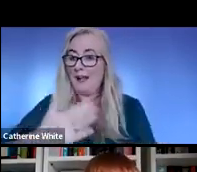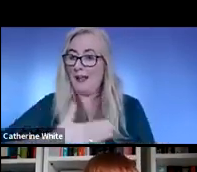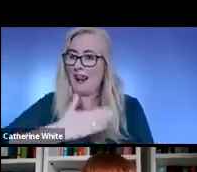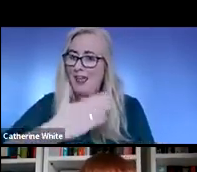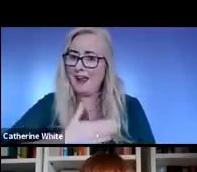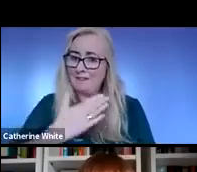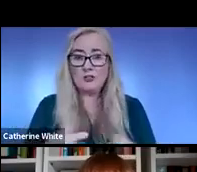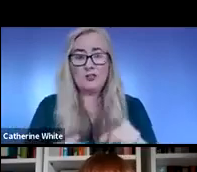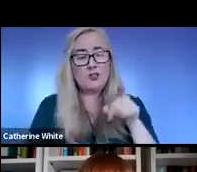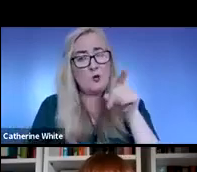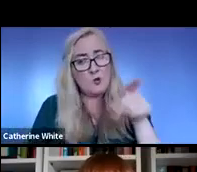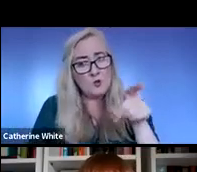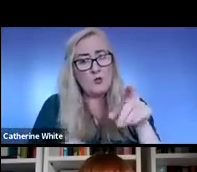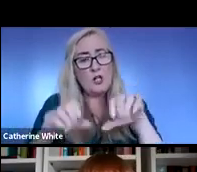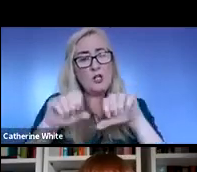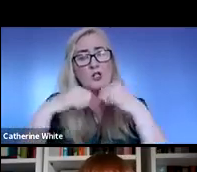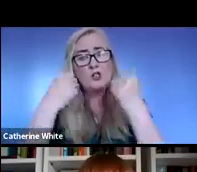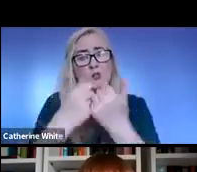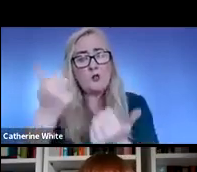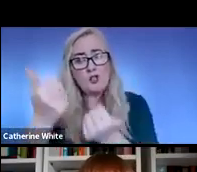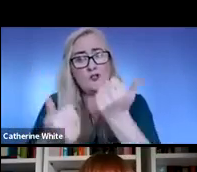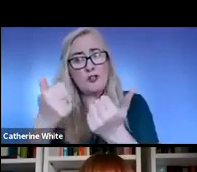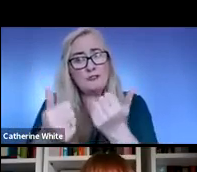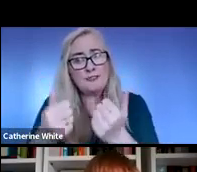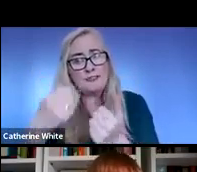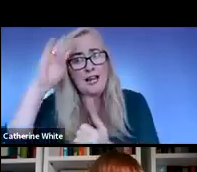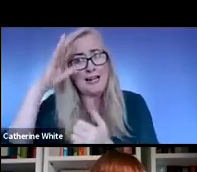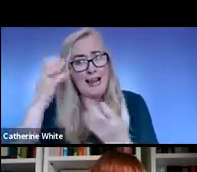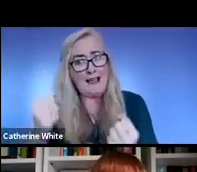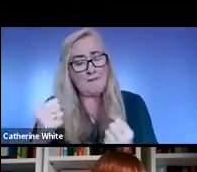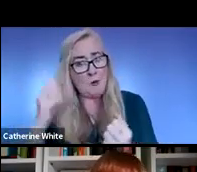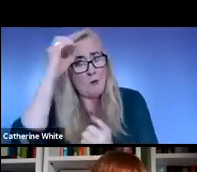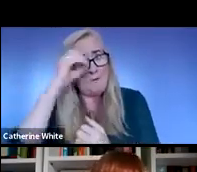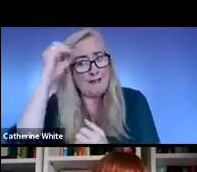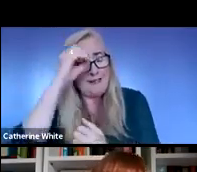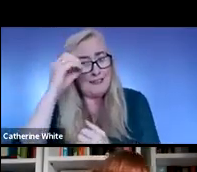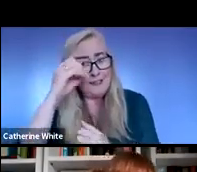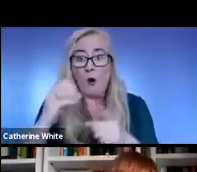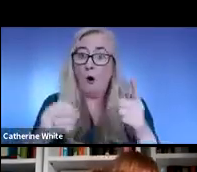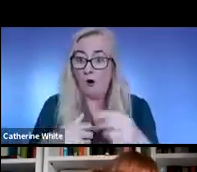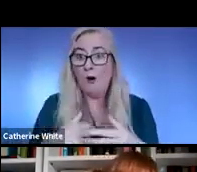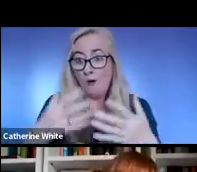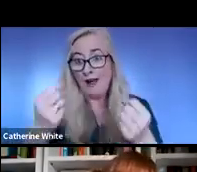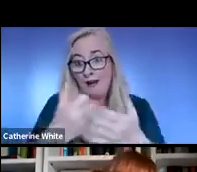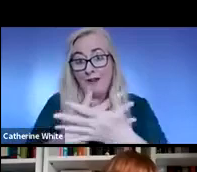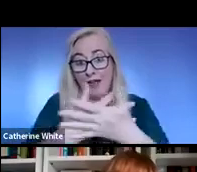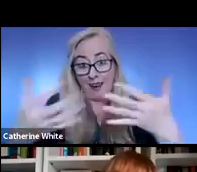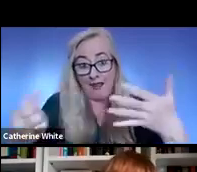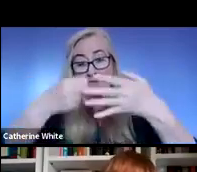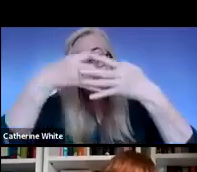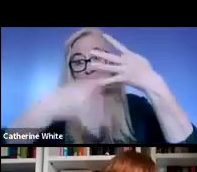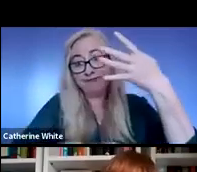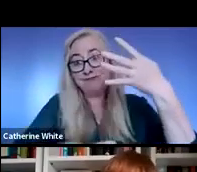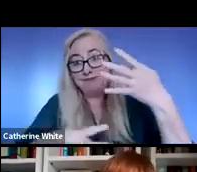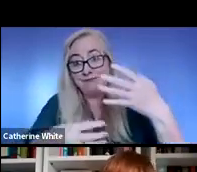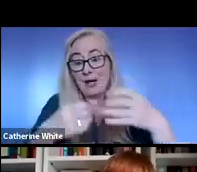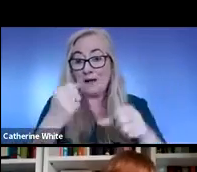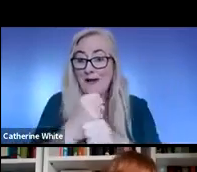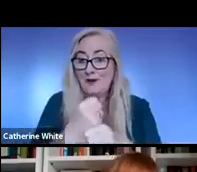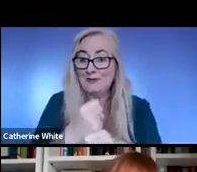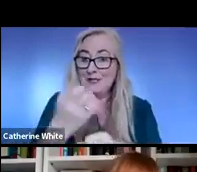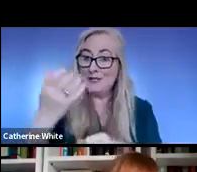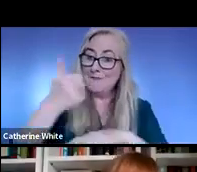you and Social Justice Ireland have a view on this? We have lots of views on a universal basic income. In terms